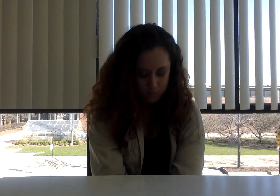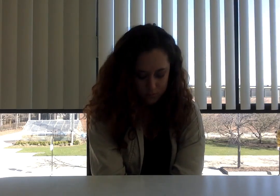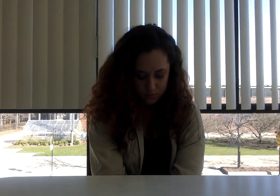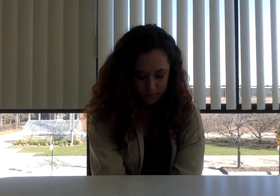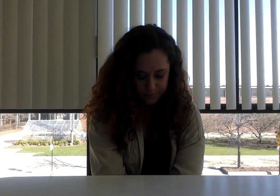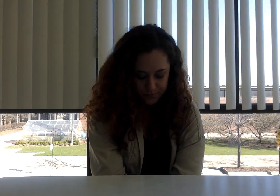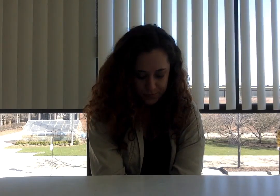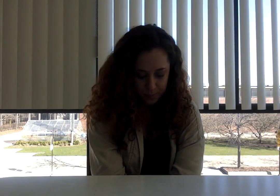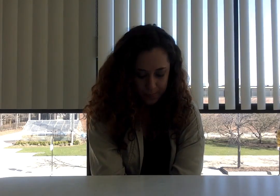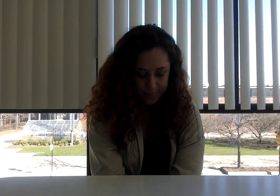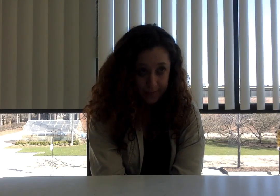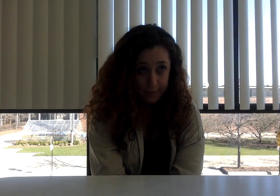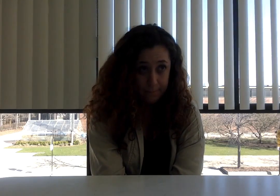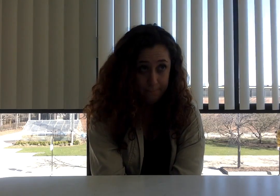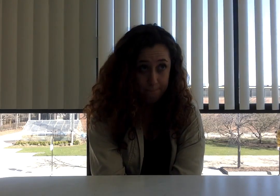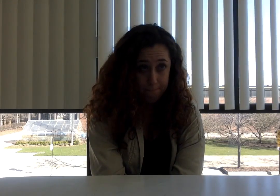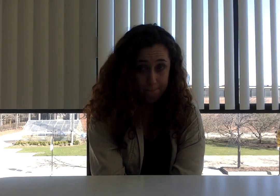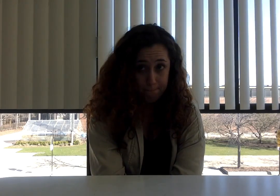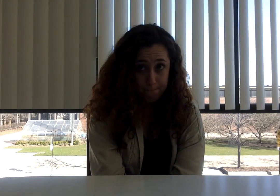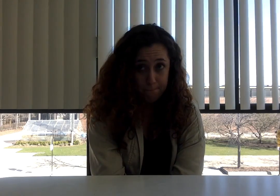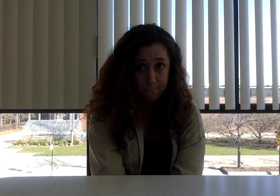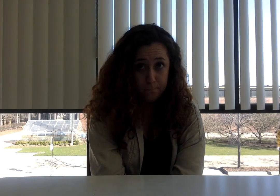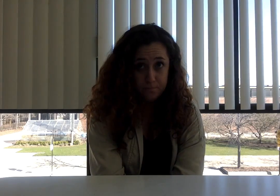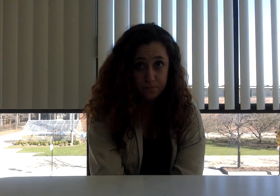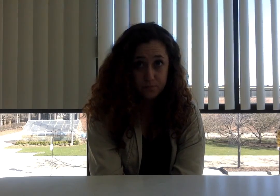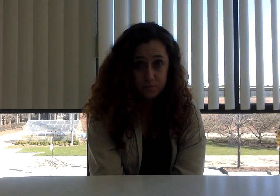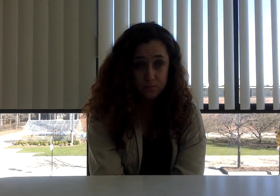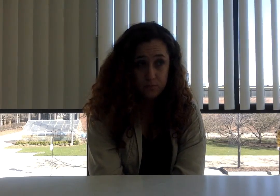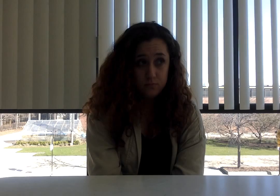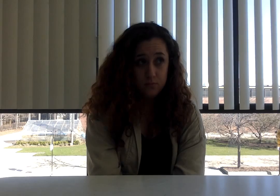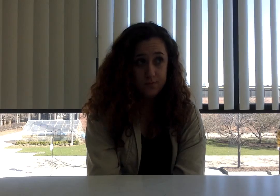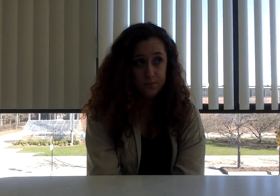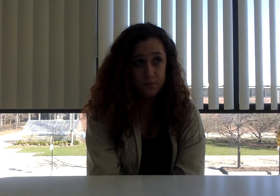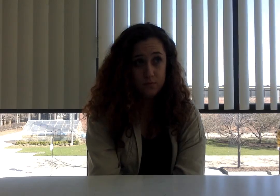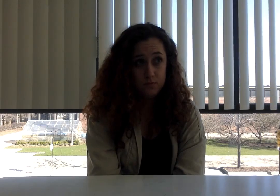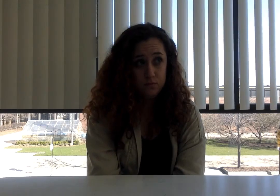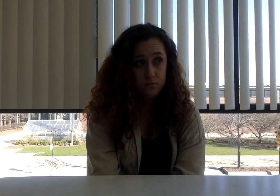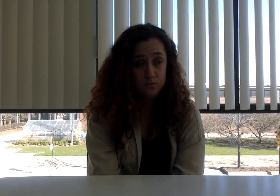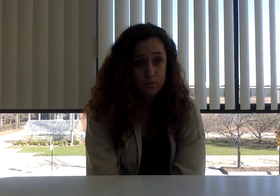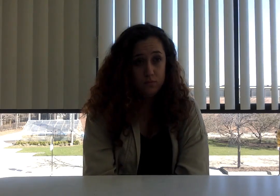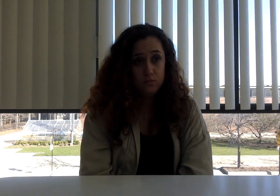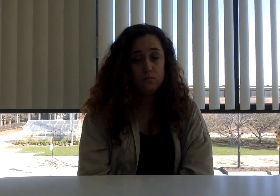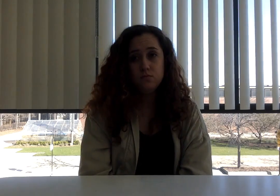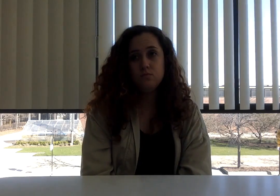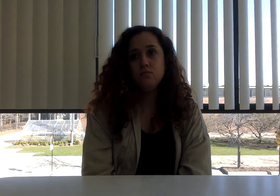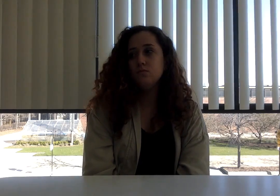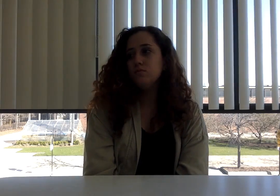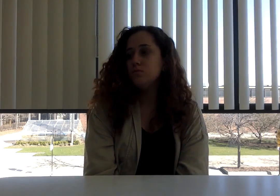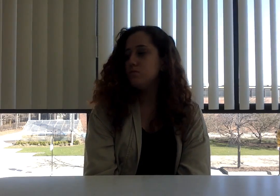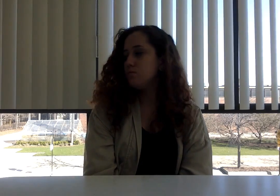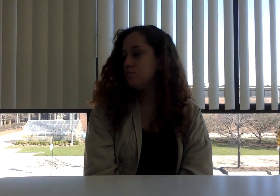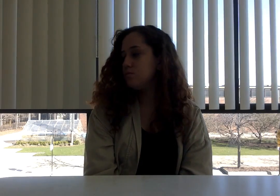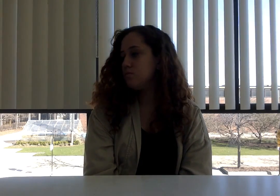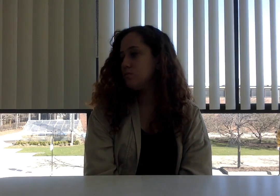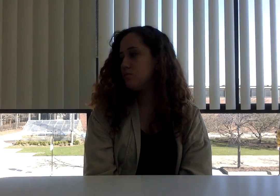there's no way that What this if I line give is you 5 5 That's a slope of these 1 two over numbers? 1. And So the when you